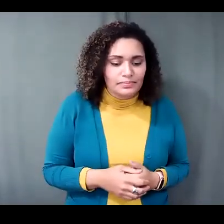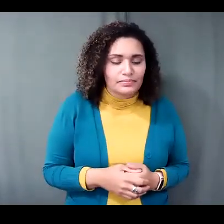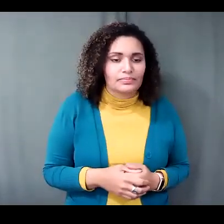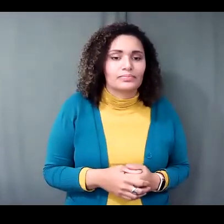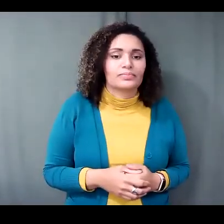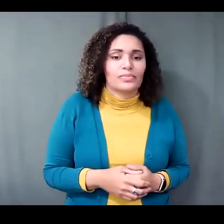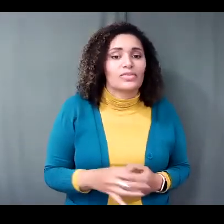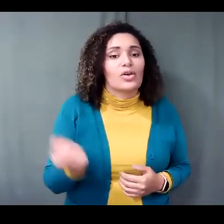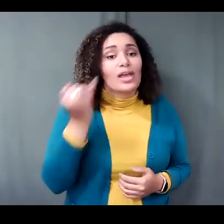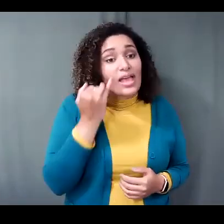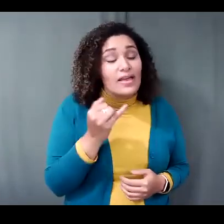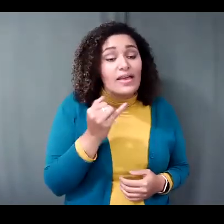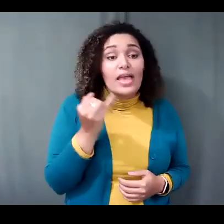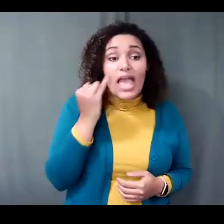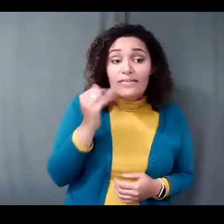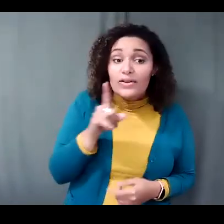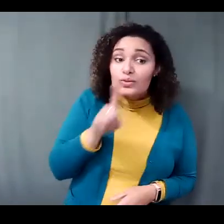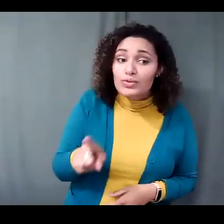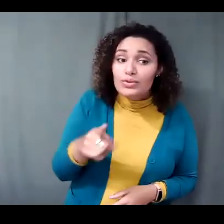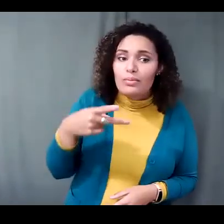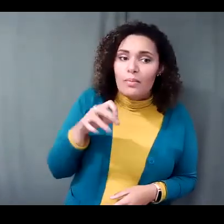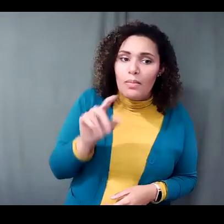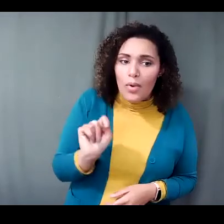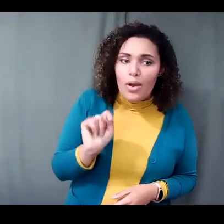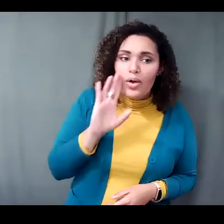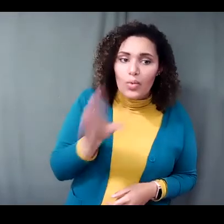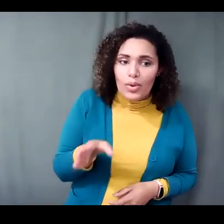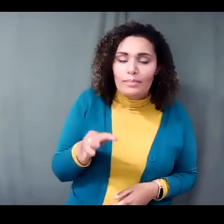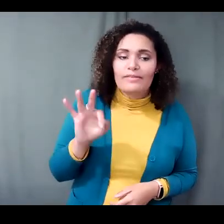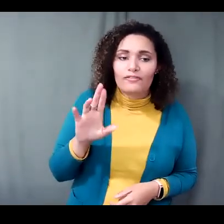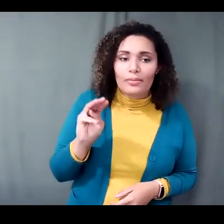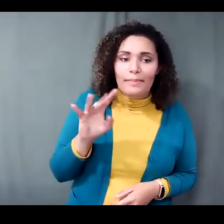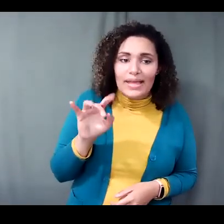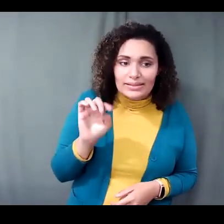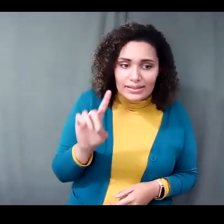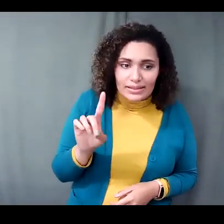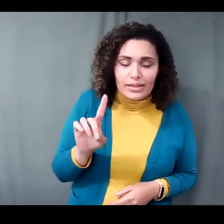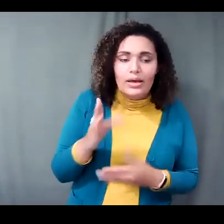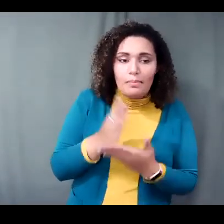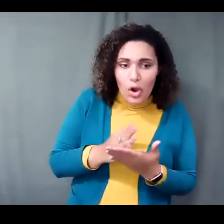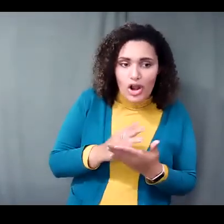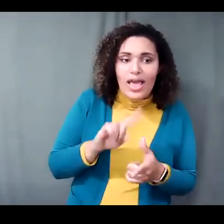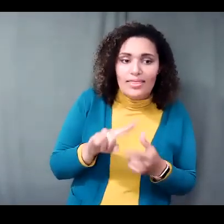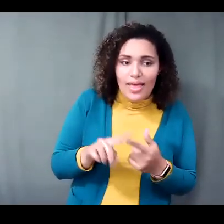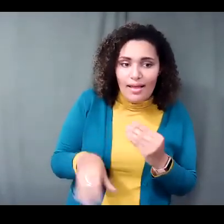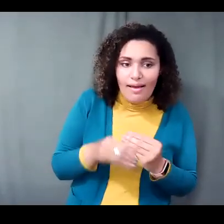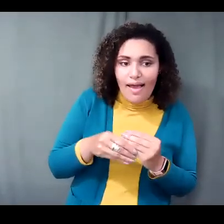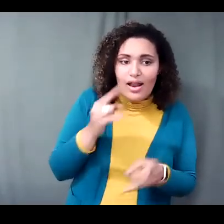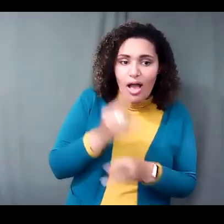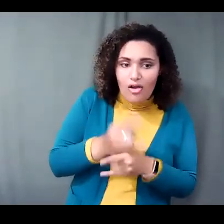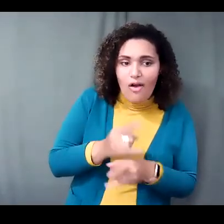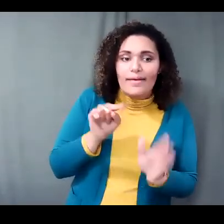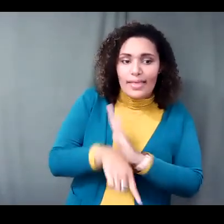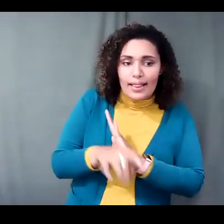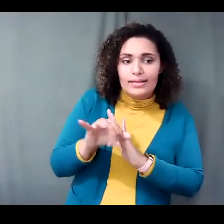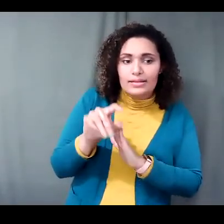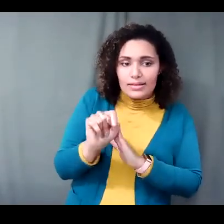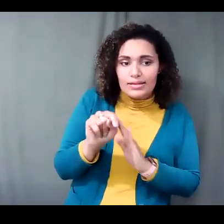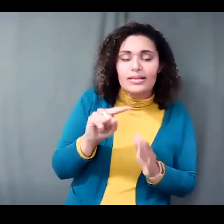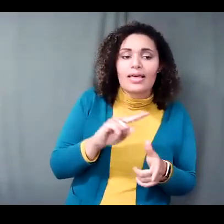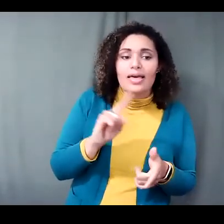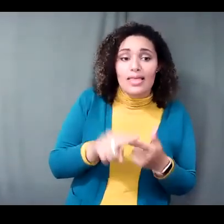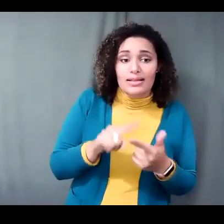Right. So if it were to port, it would be fermented part way, and then you add alcohol, and that kills the yeast and stops the fermentation and